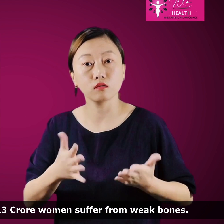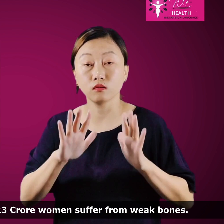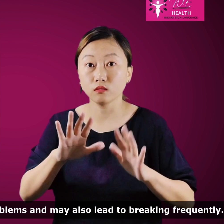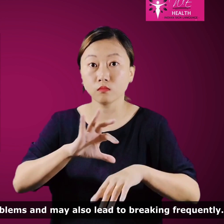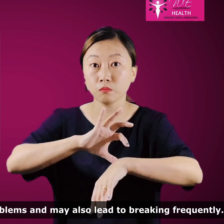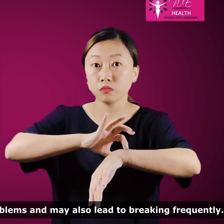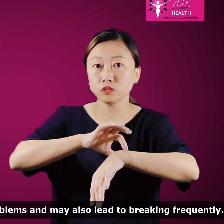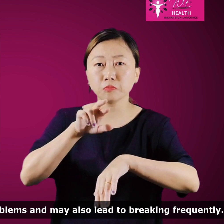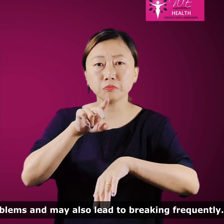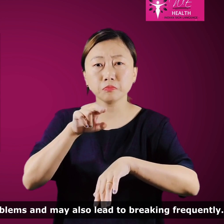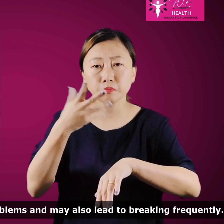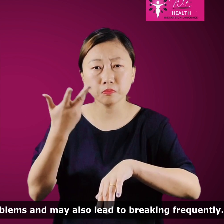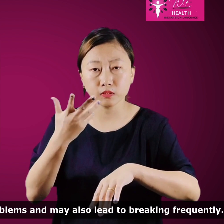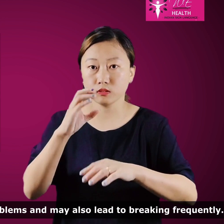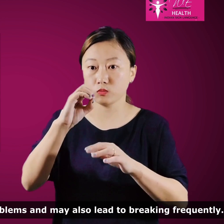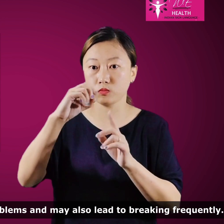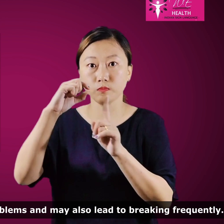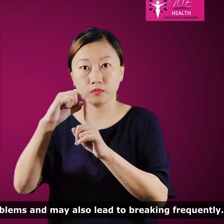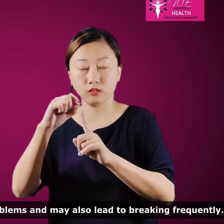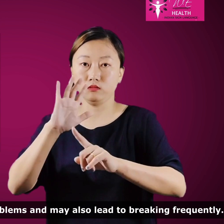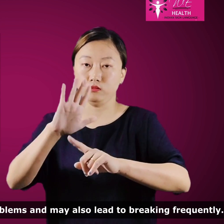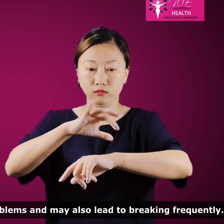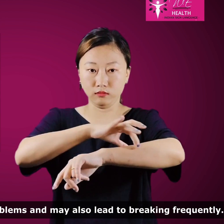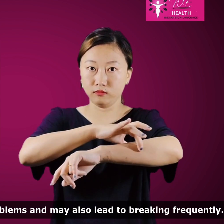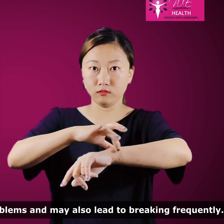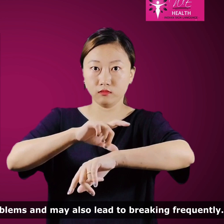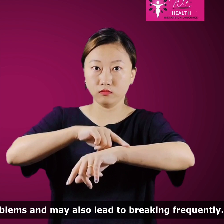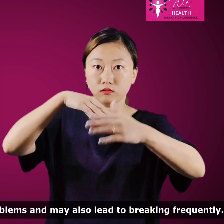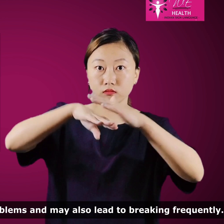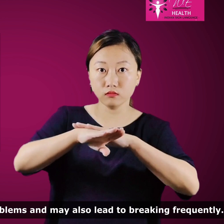Weak bones create big problems and may also lead to breaking frequently.